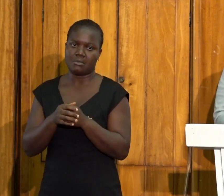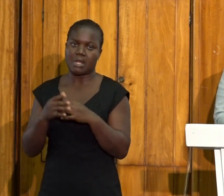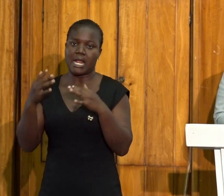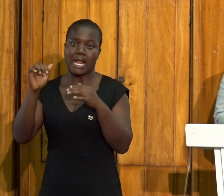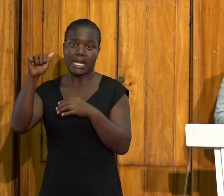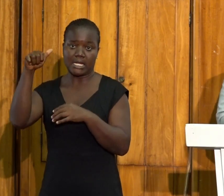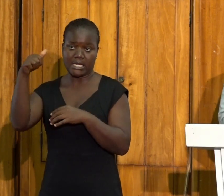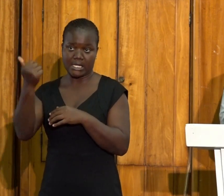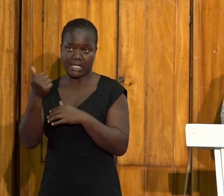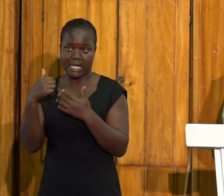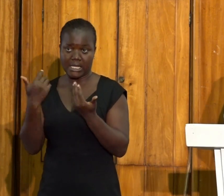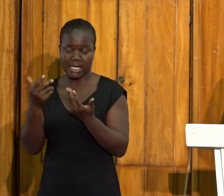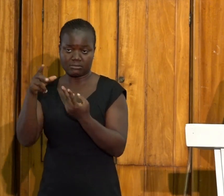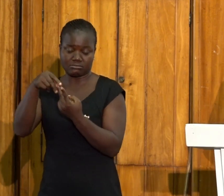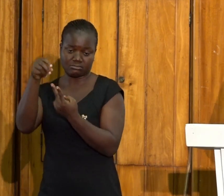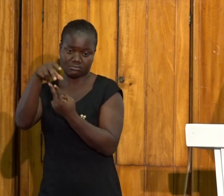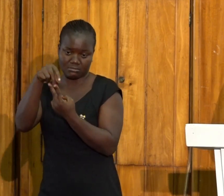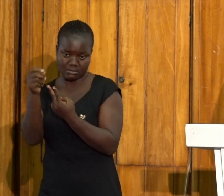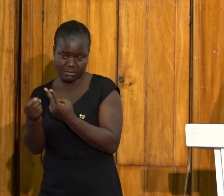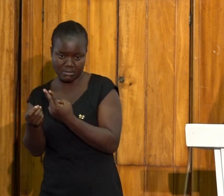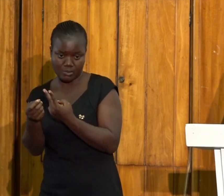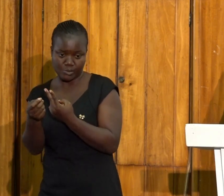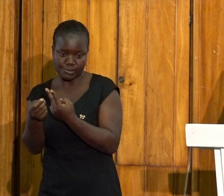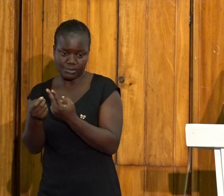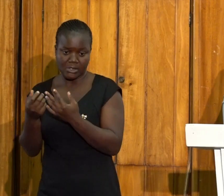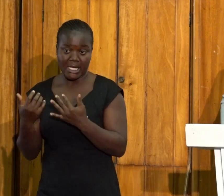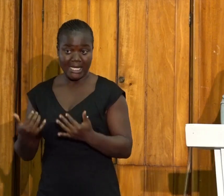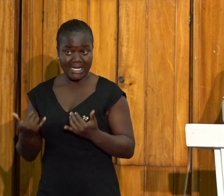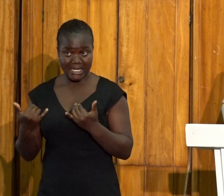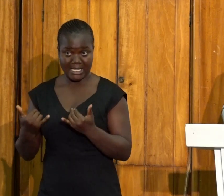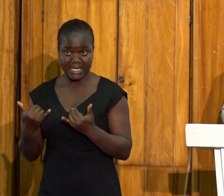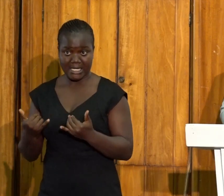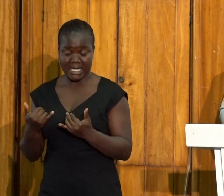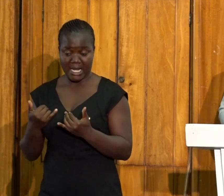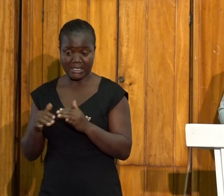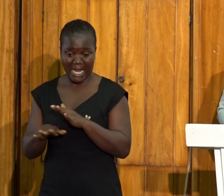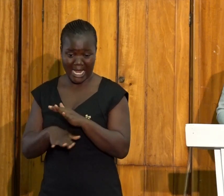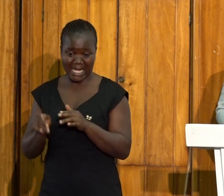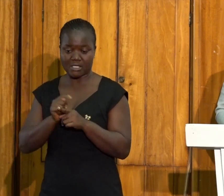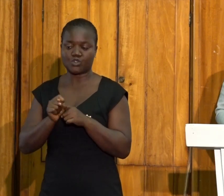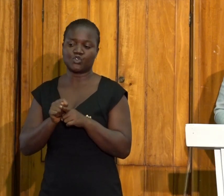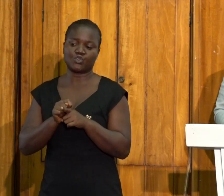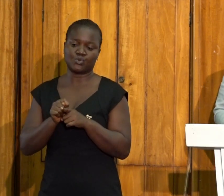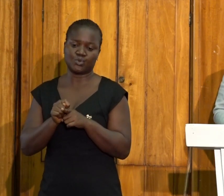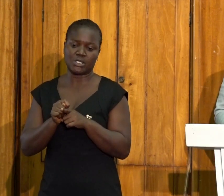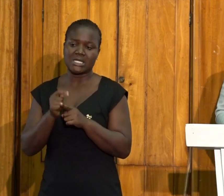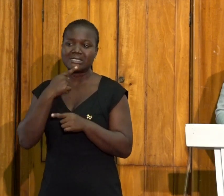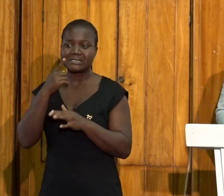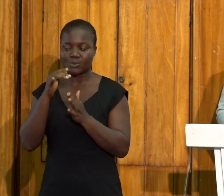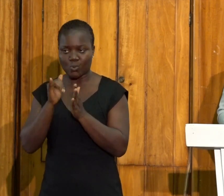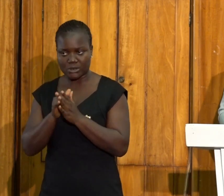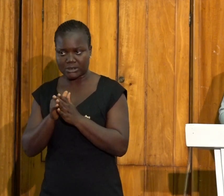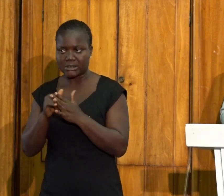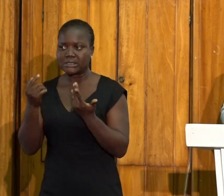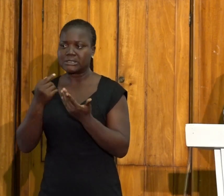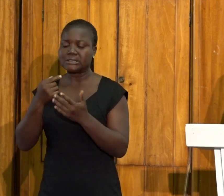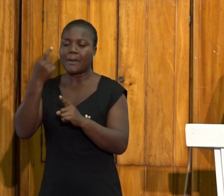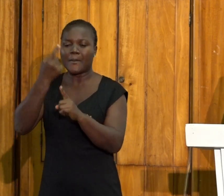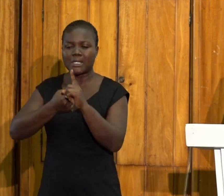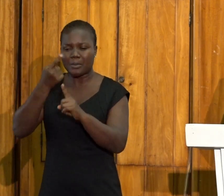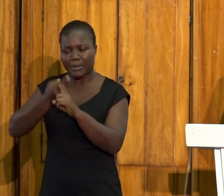Another option that is currently under clinical trials is the monthly